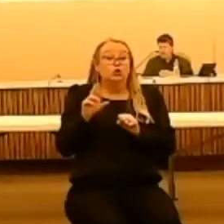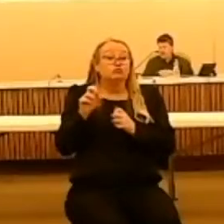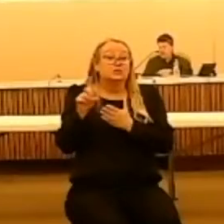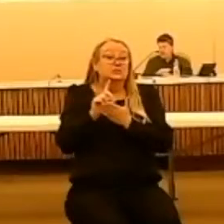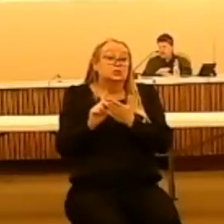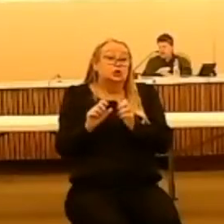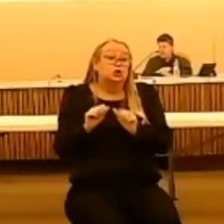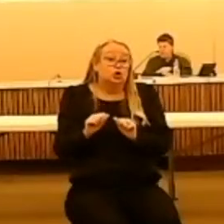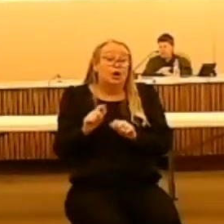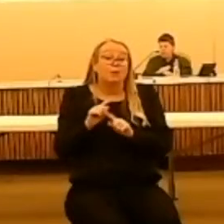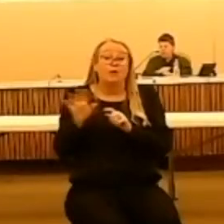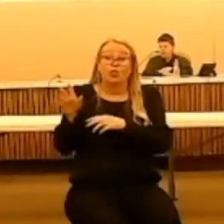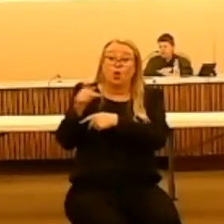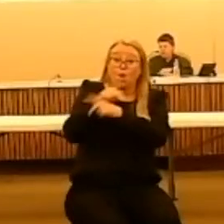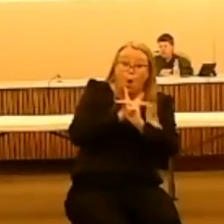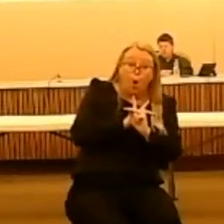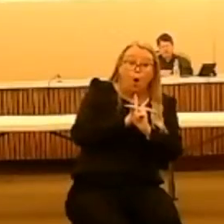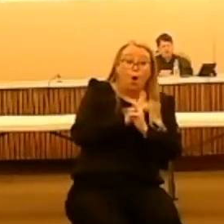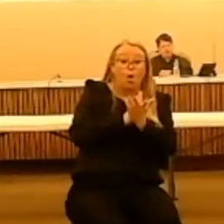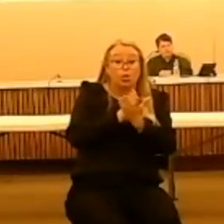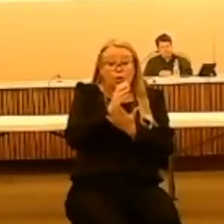if the bank will allow them to do it.